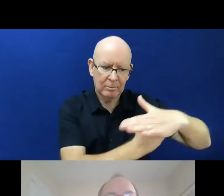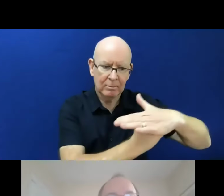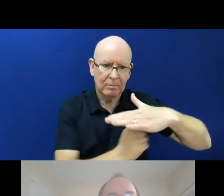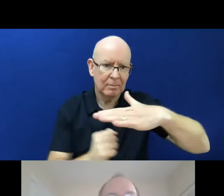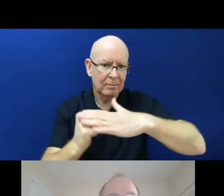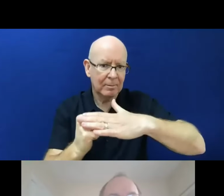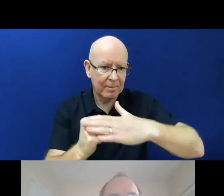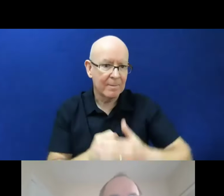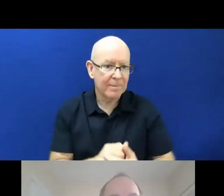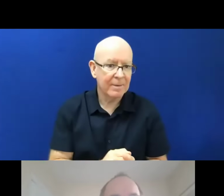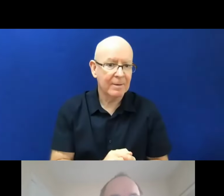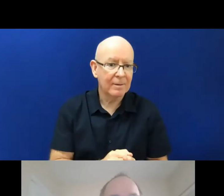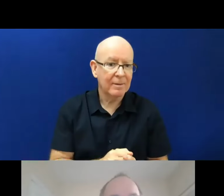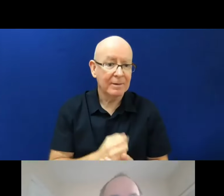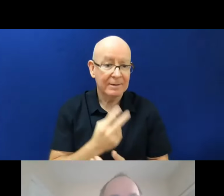Now,